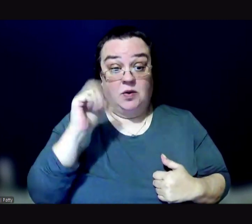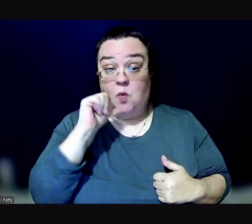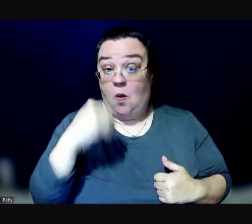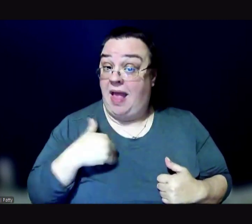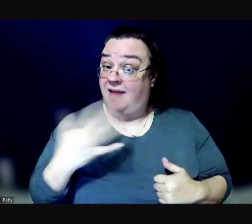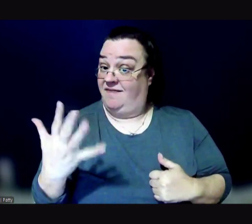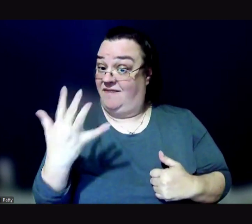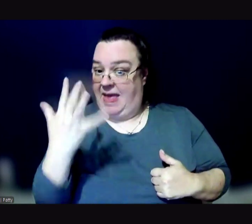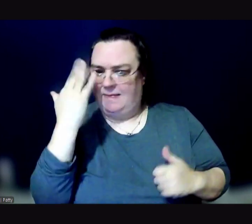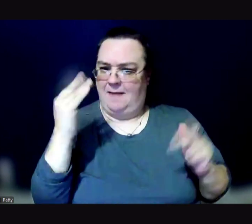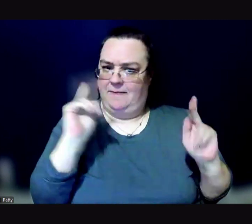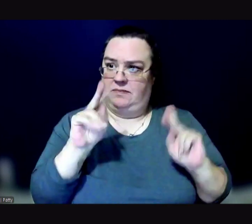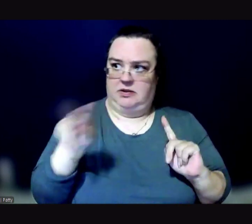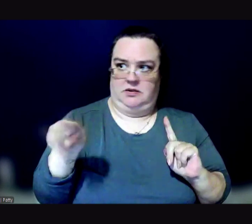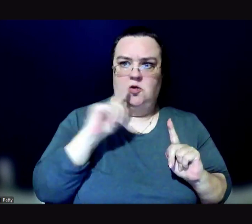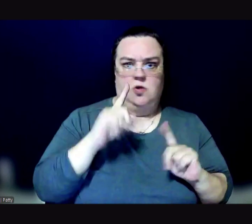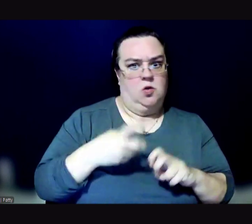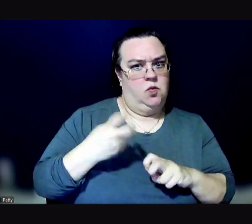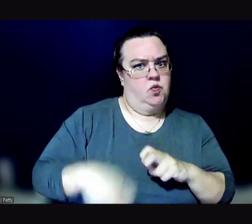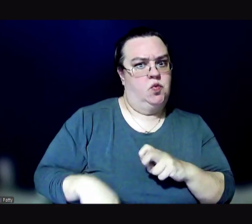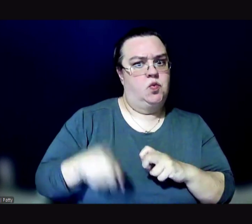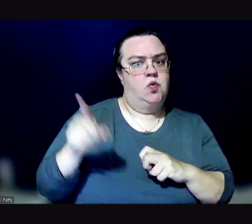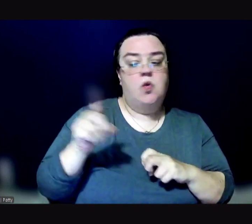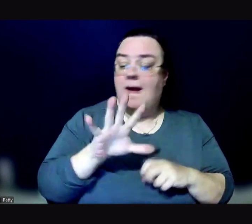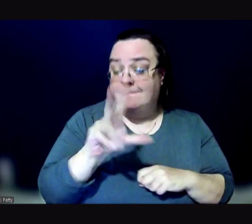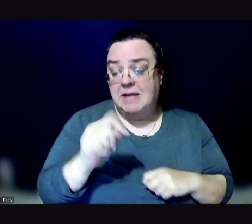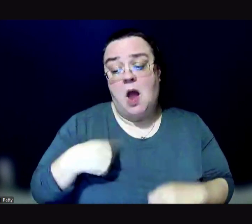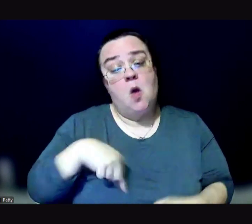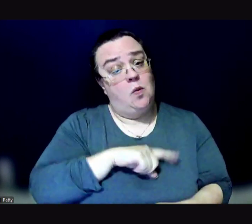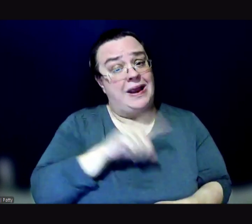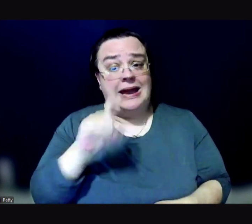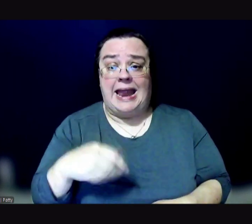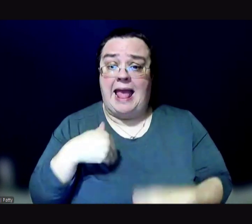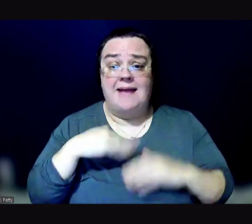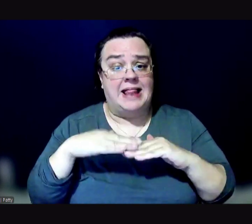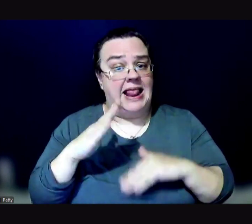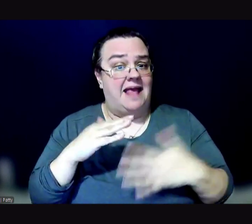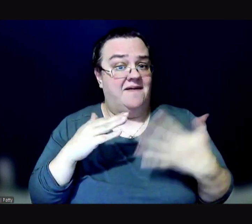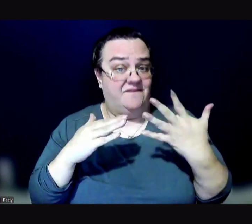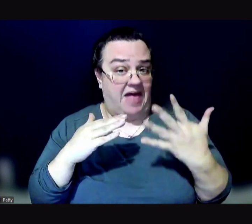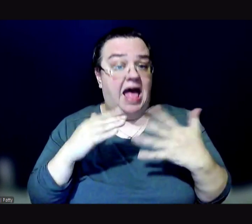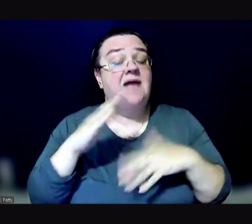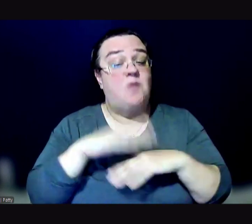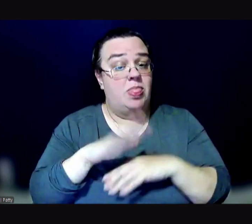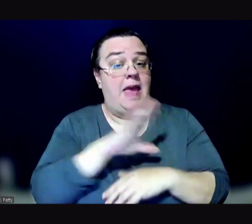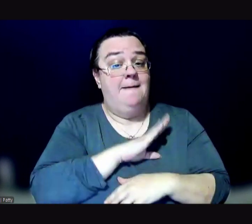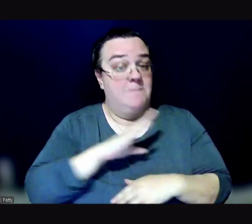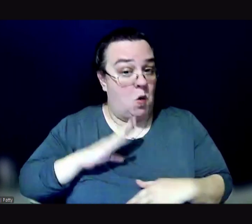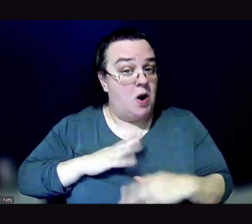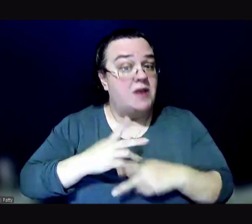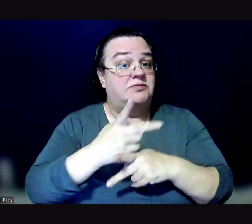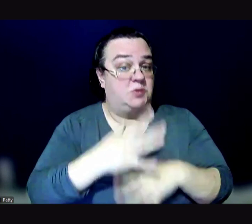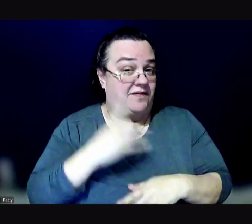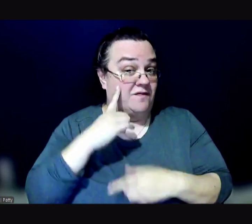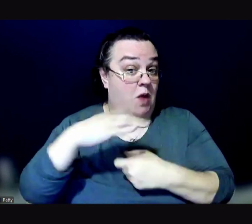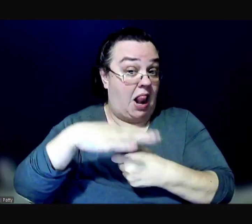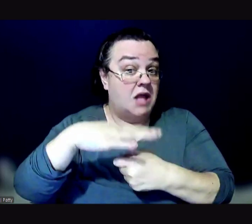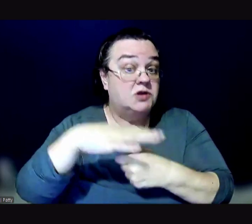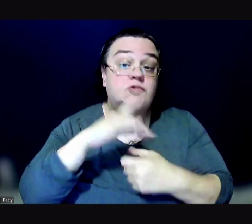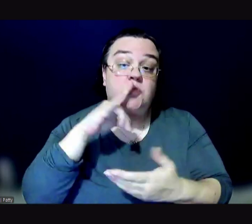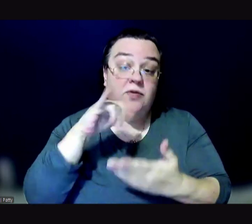how difficult it is. But we need to have at least 5 Board of Supervisor chairs up there, so that they could be